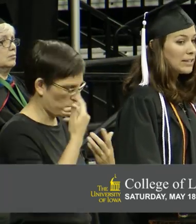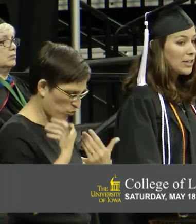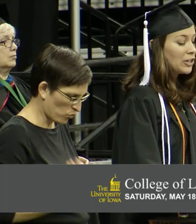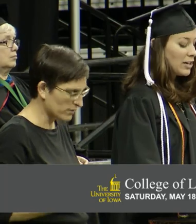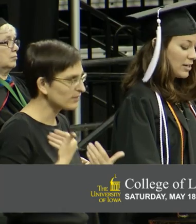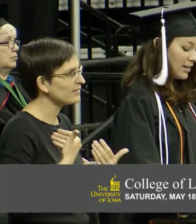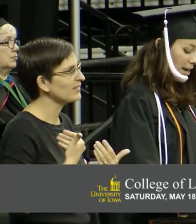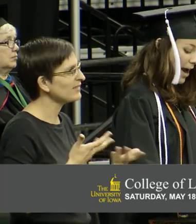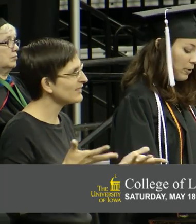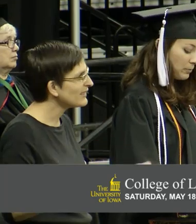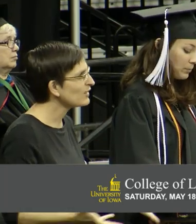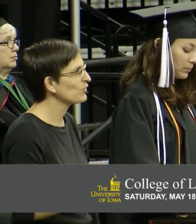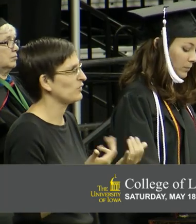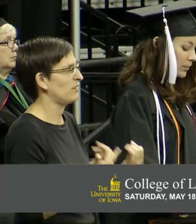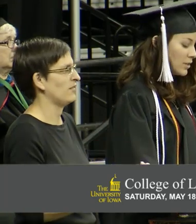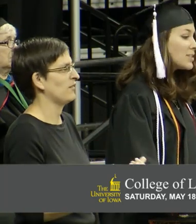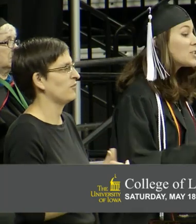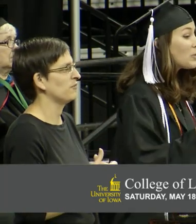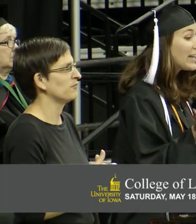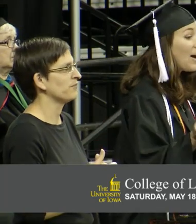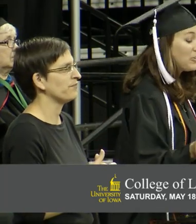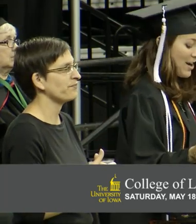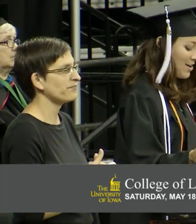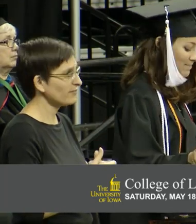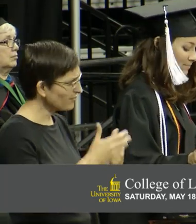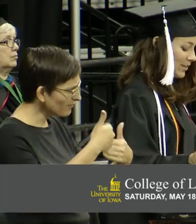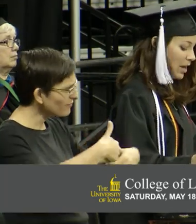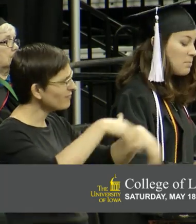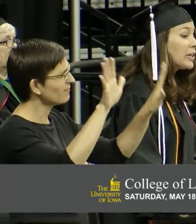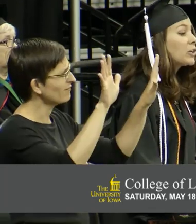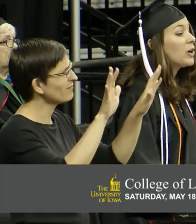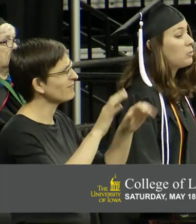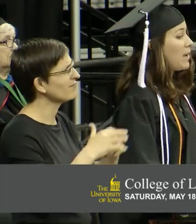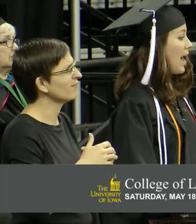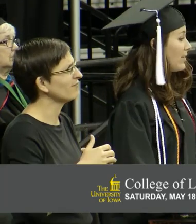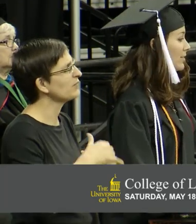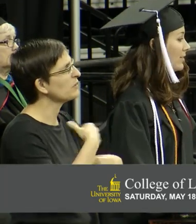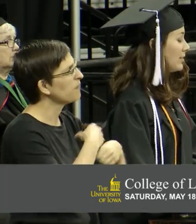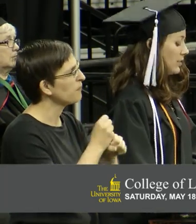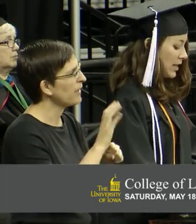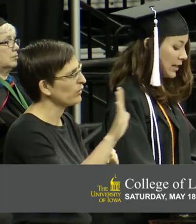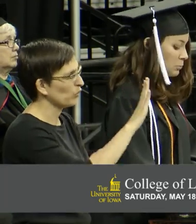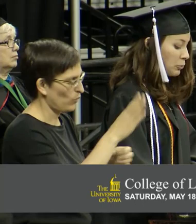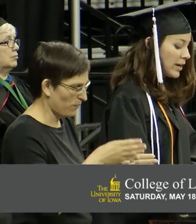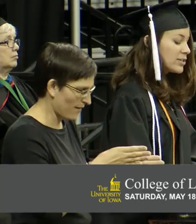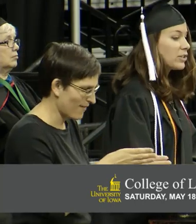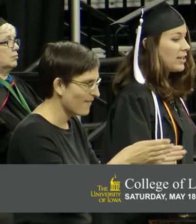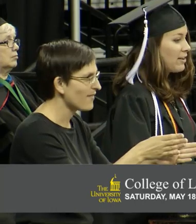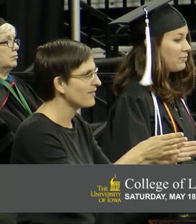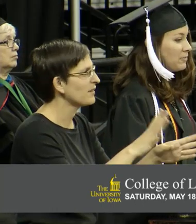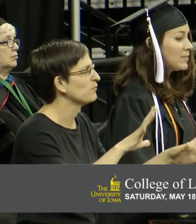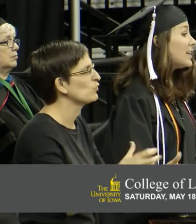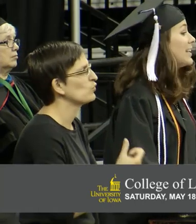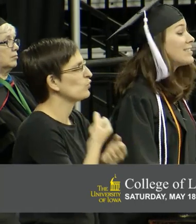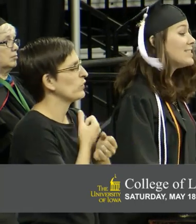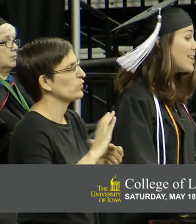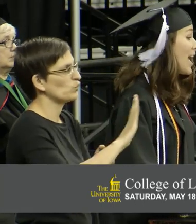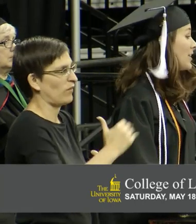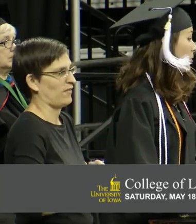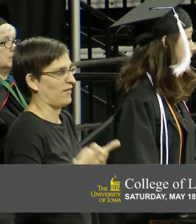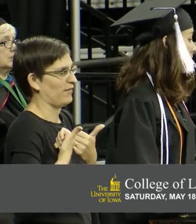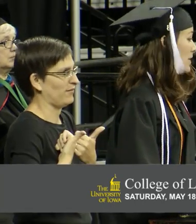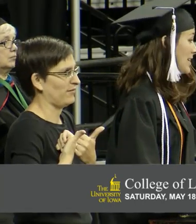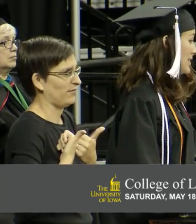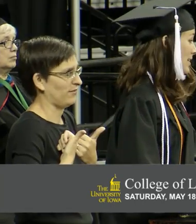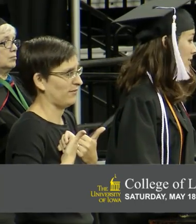be here now. So get out there and make your own path and embrace your life. It is